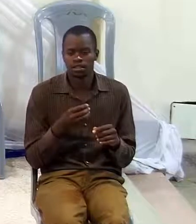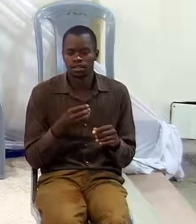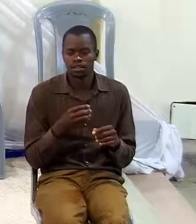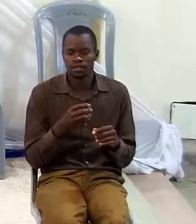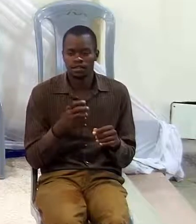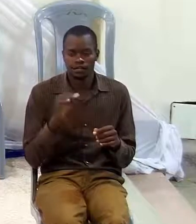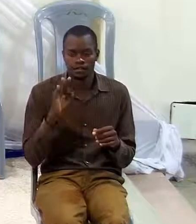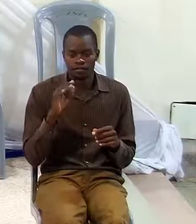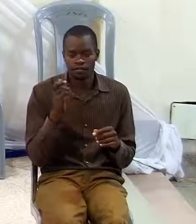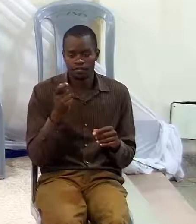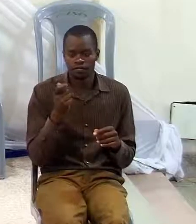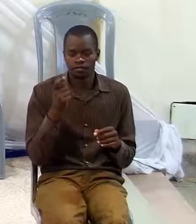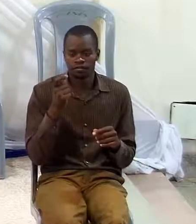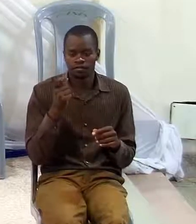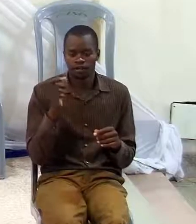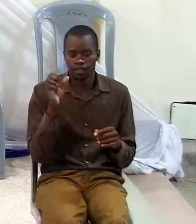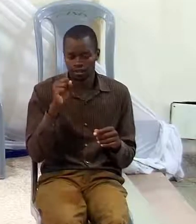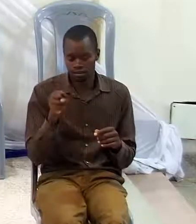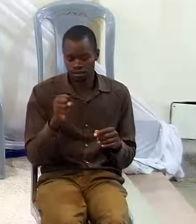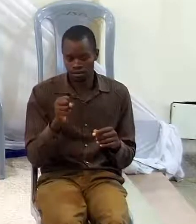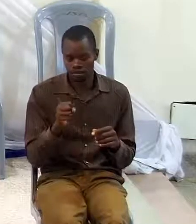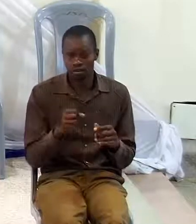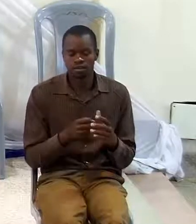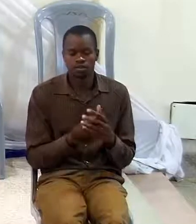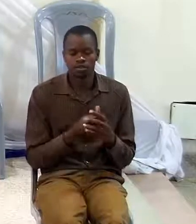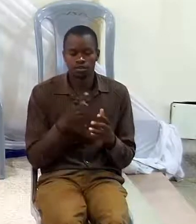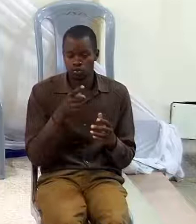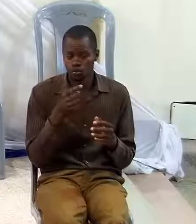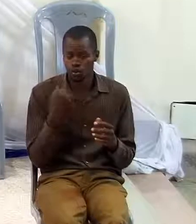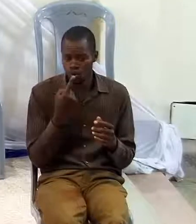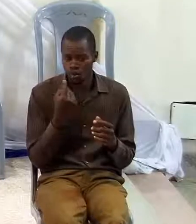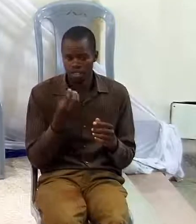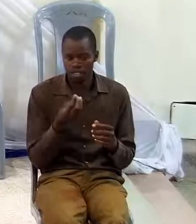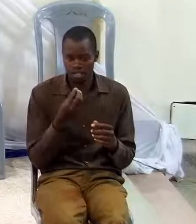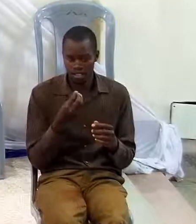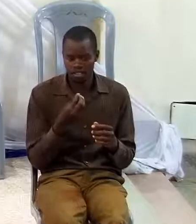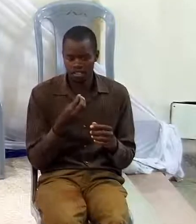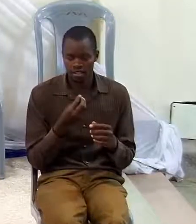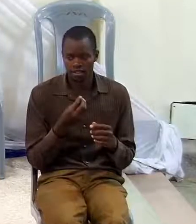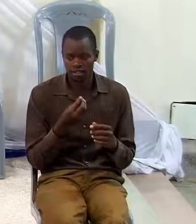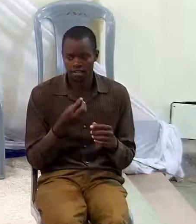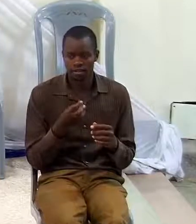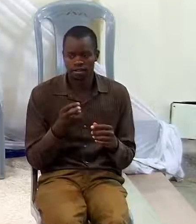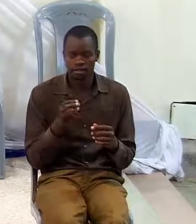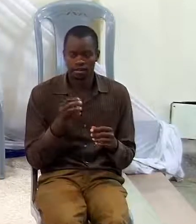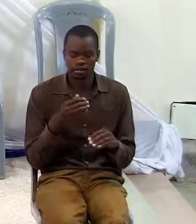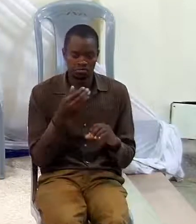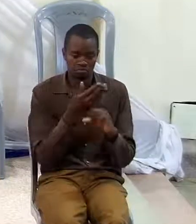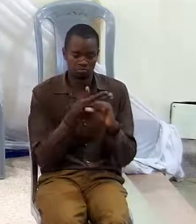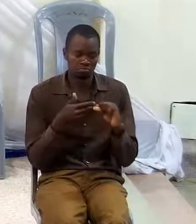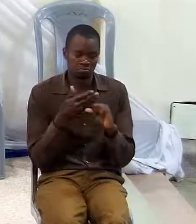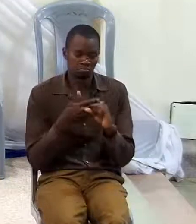proteins. You are only eating the meats, you are only eating